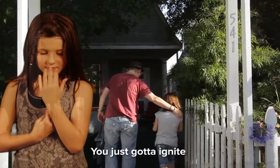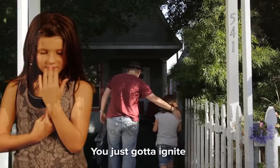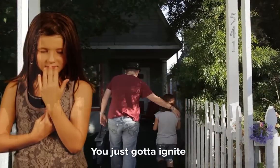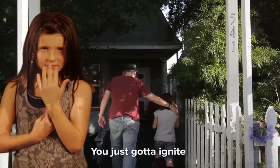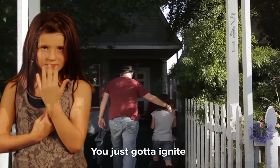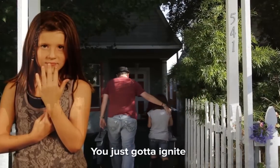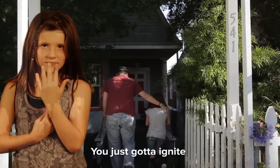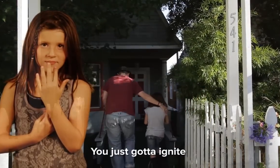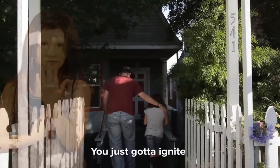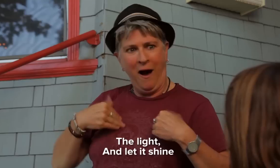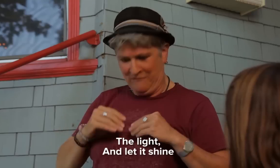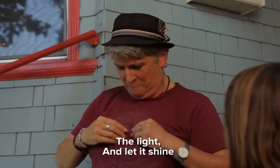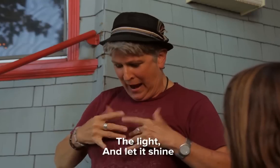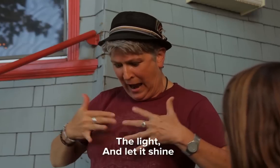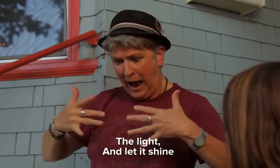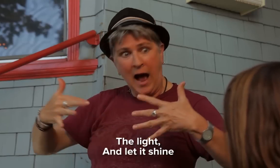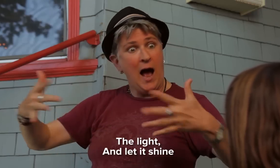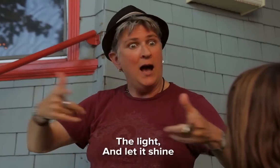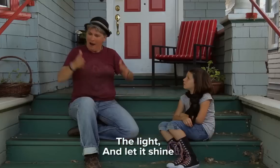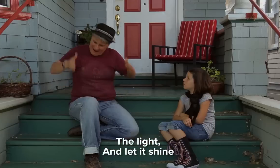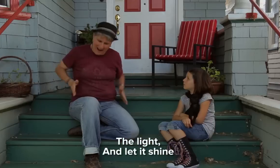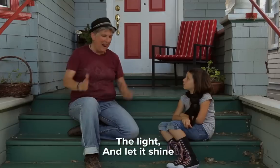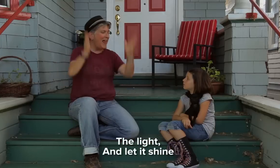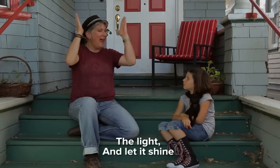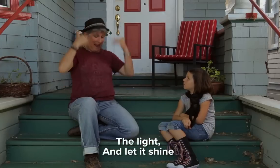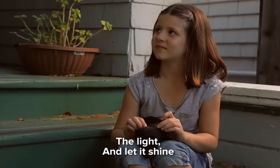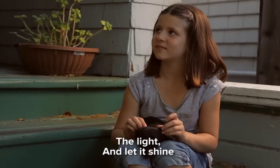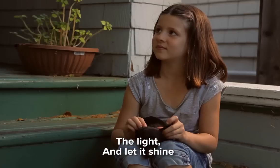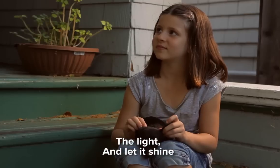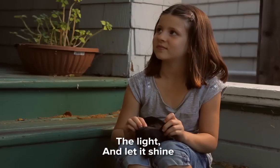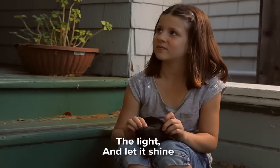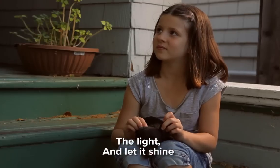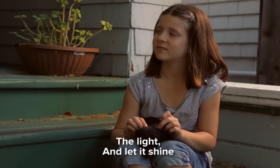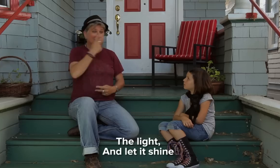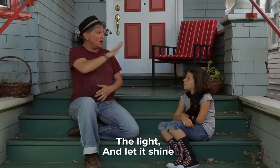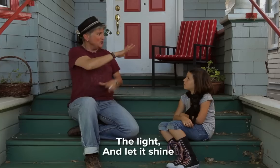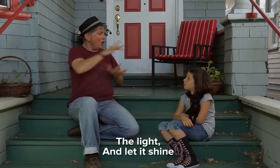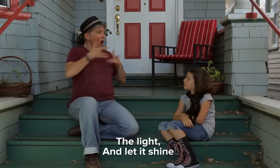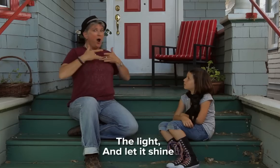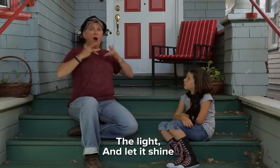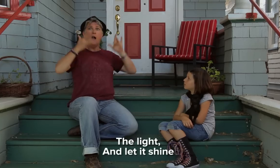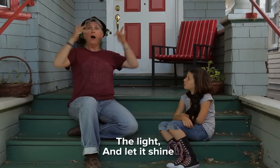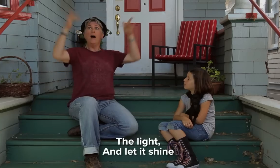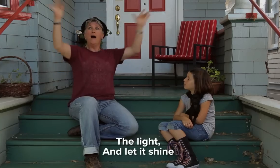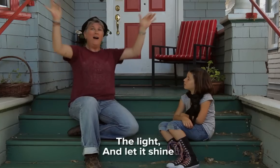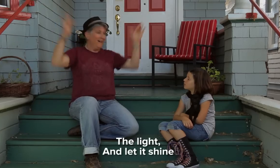the light And let it shine Just